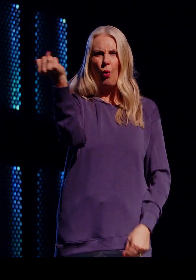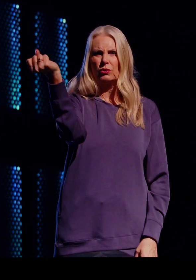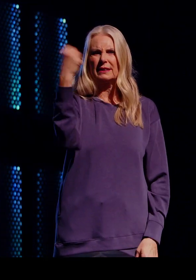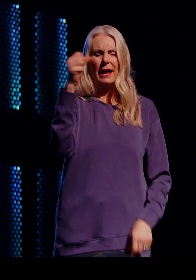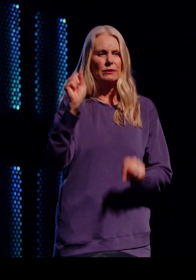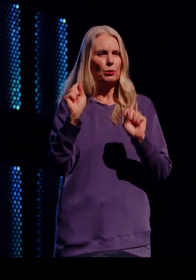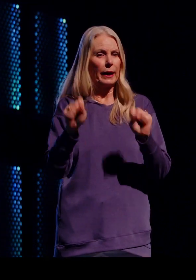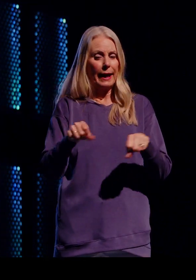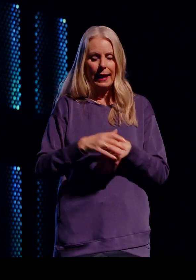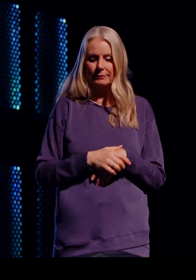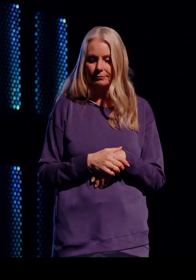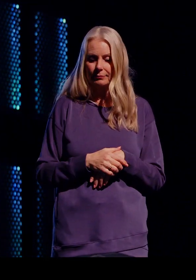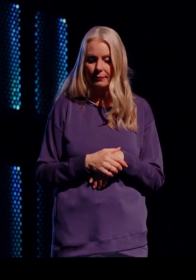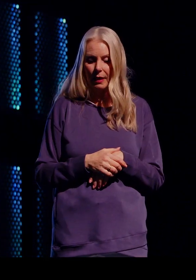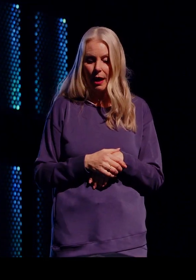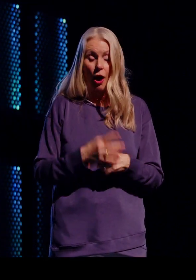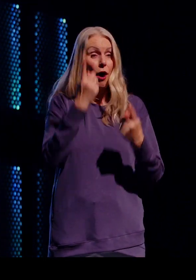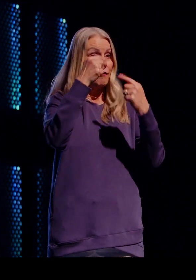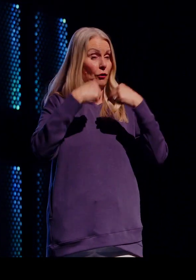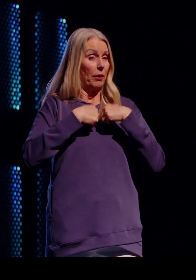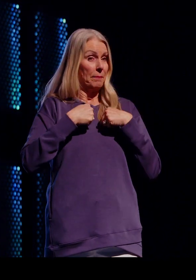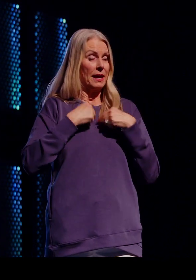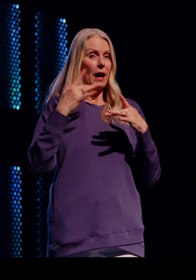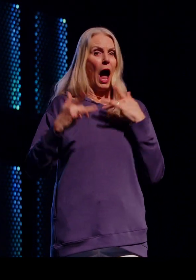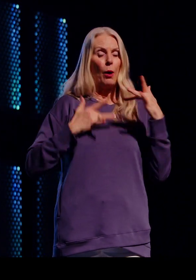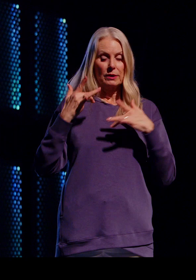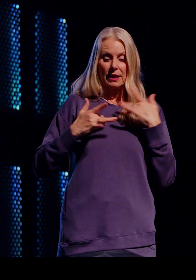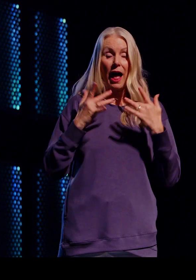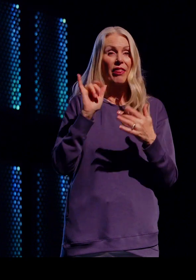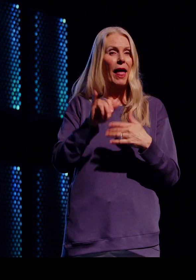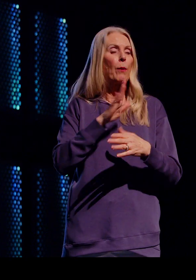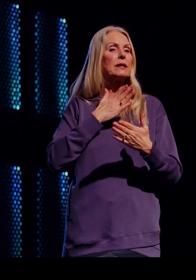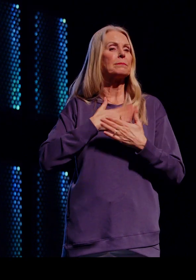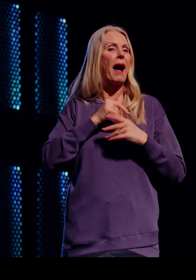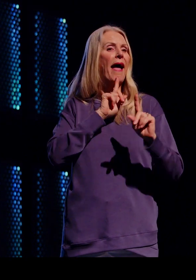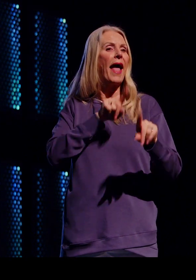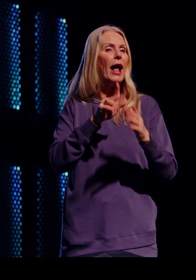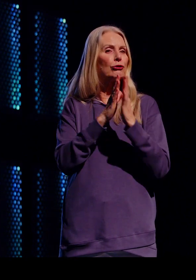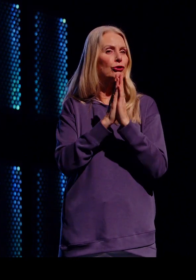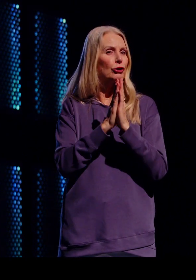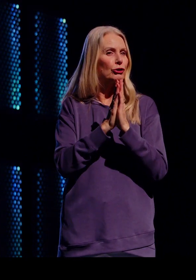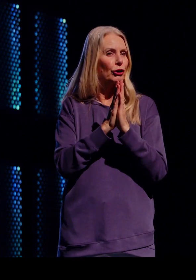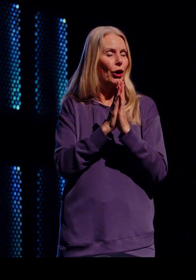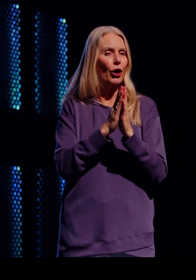I think for me, I was ecstatic because it was an answer to prayer. Because